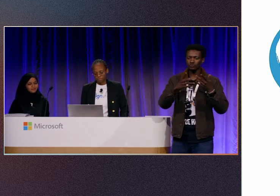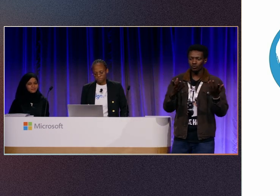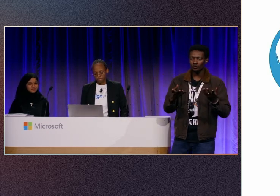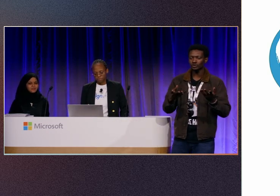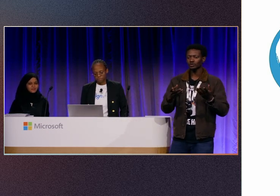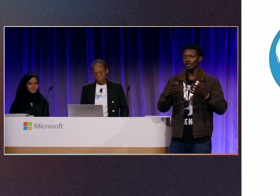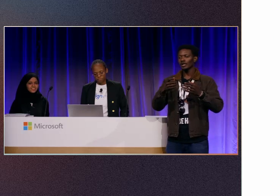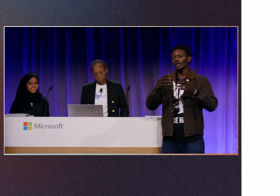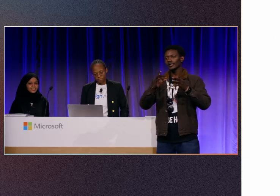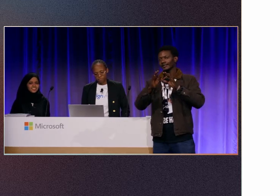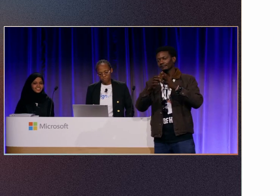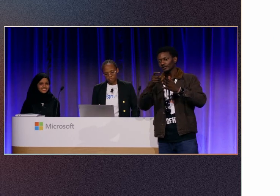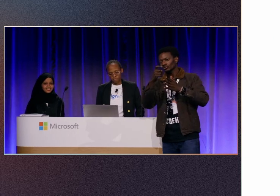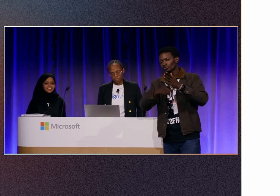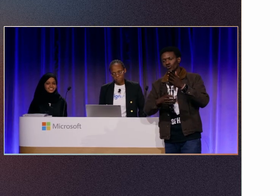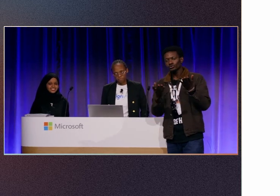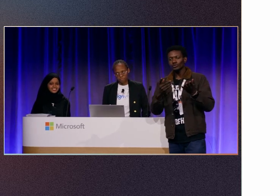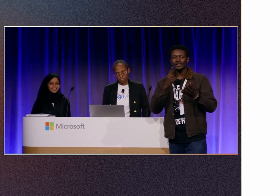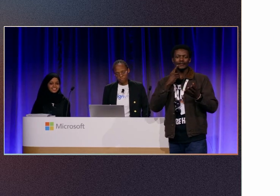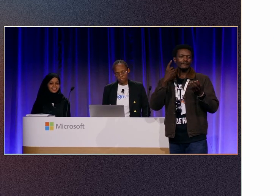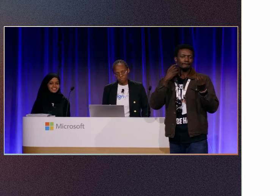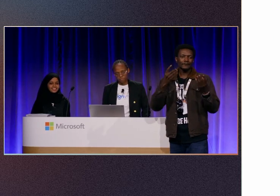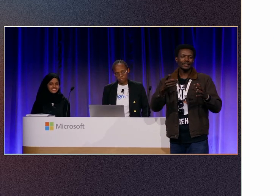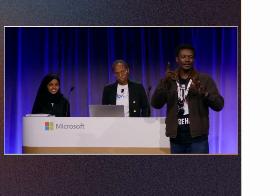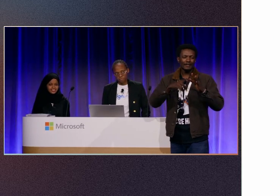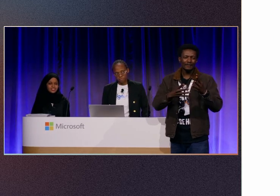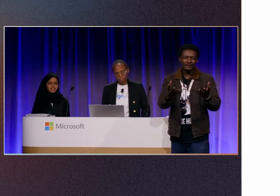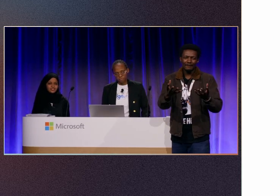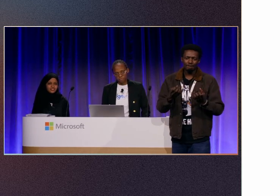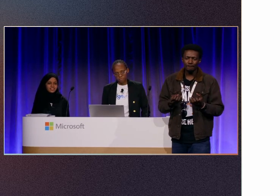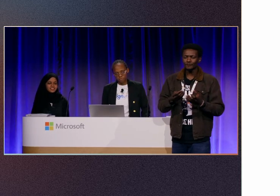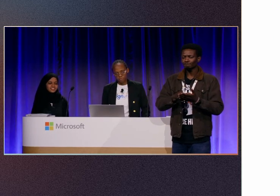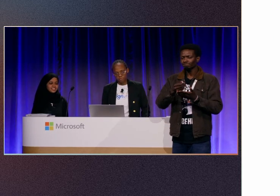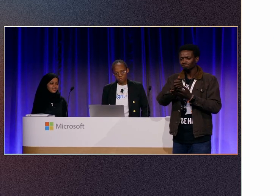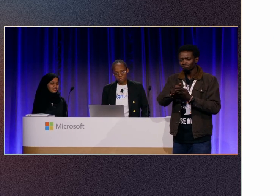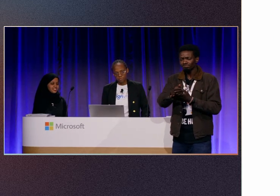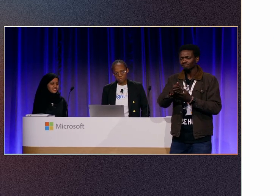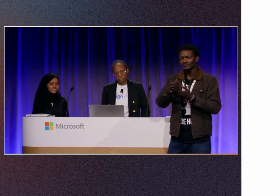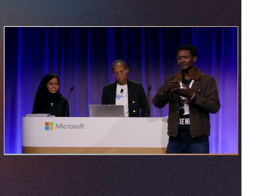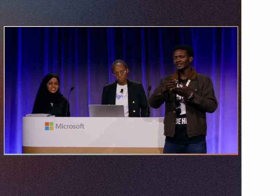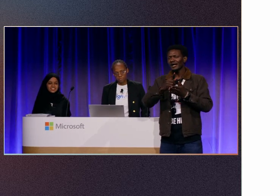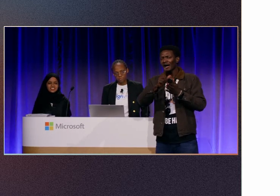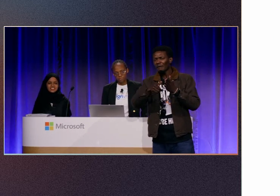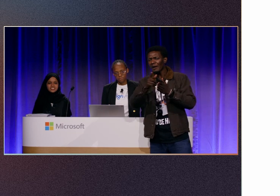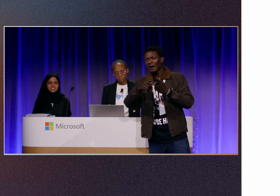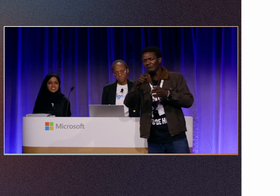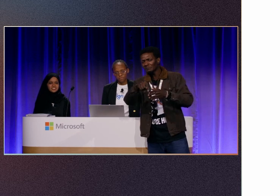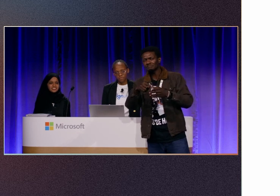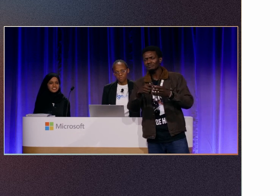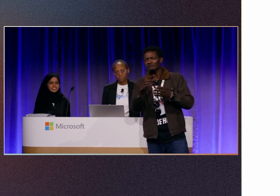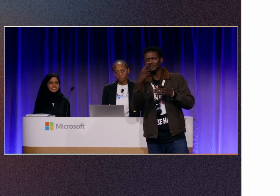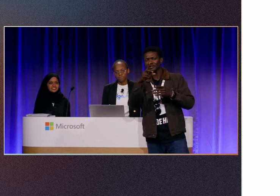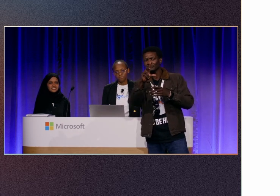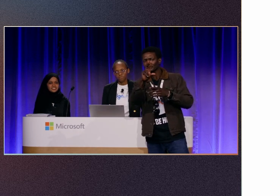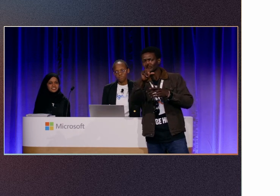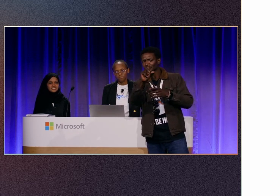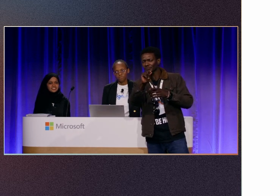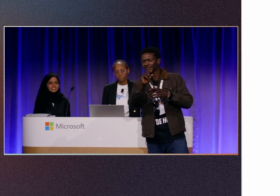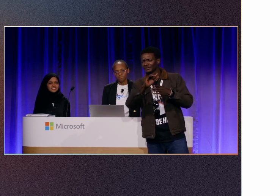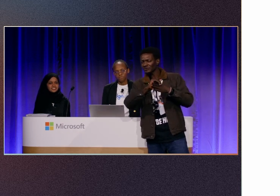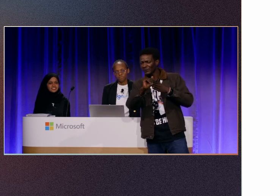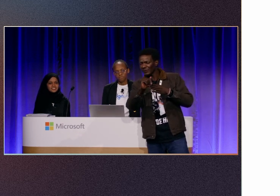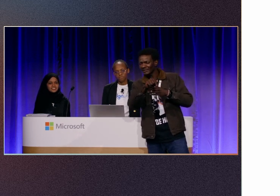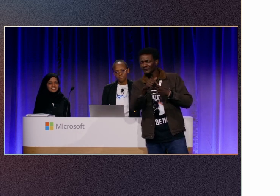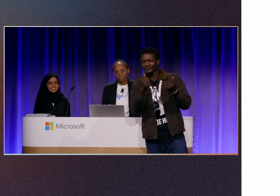very large problems. First of which is the cost of interpreting. A lot of deaf individuals can't afford the hourly